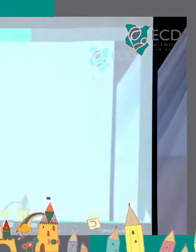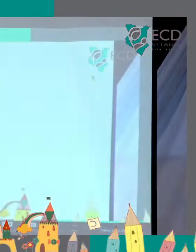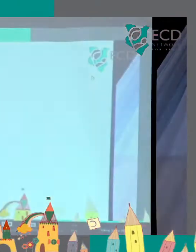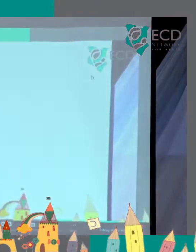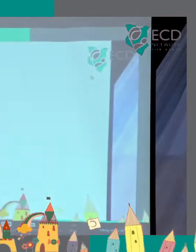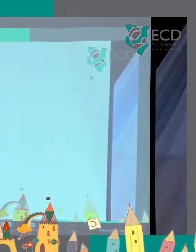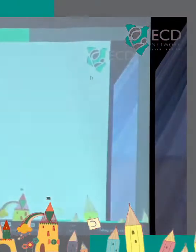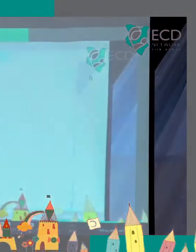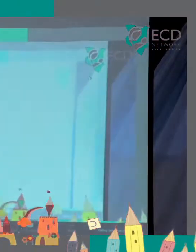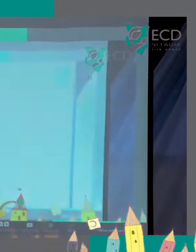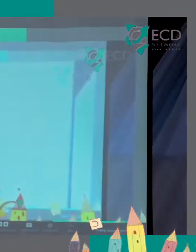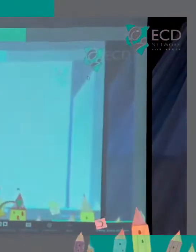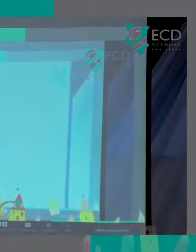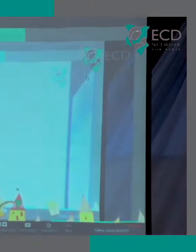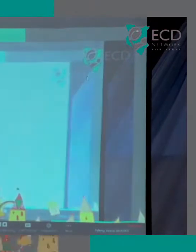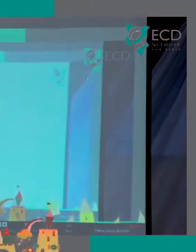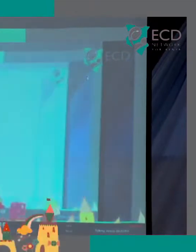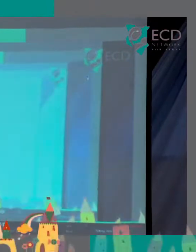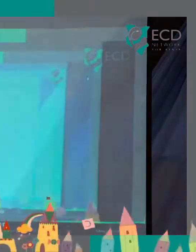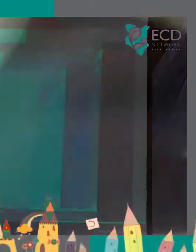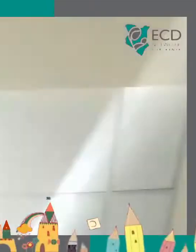Good morning, everyone. Can you hear me?